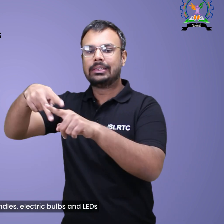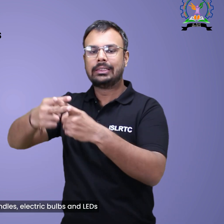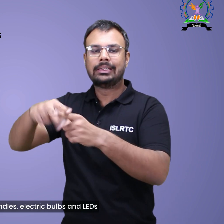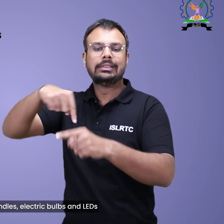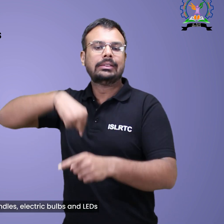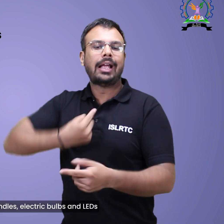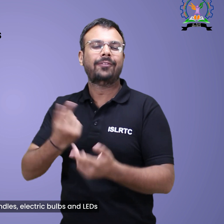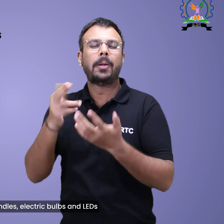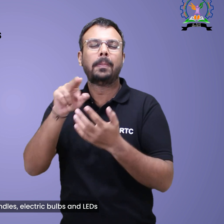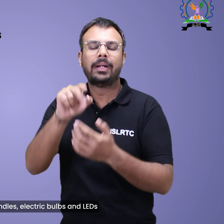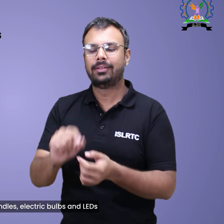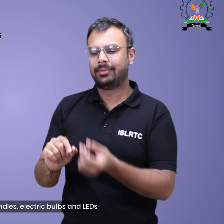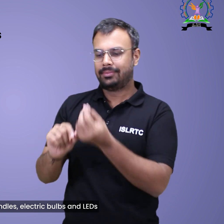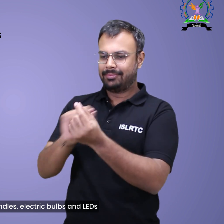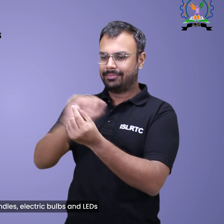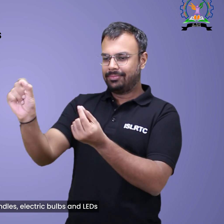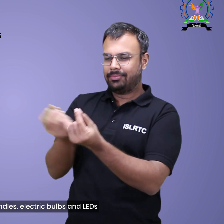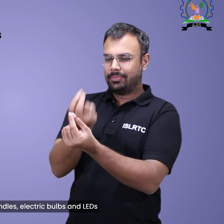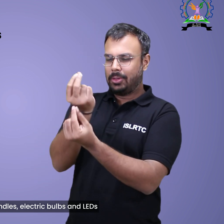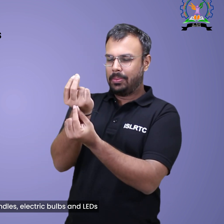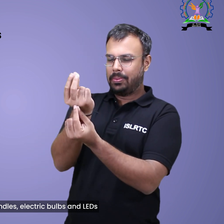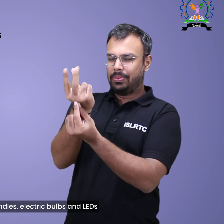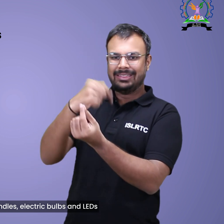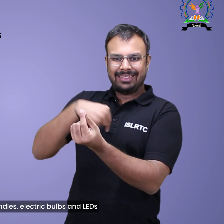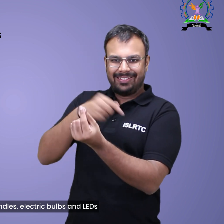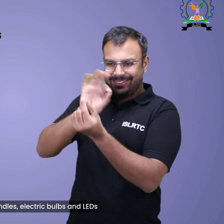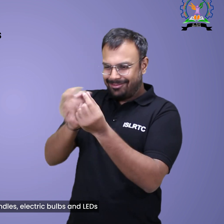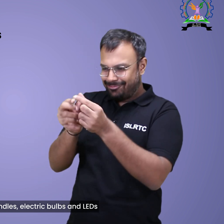Artificial sources, candles, electric bulbs and LEDs.